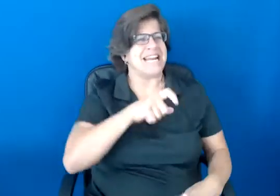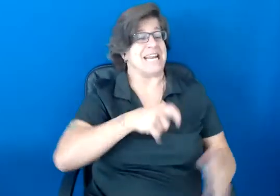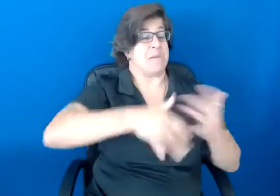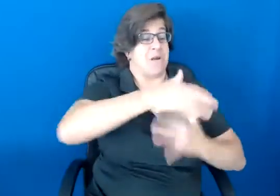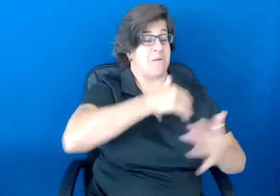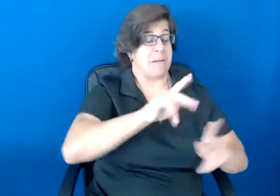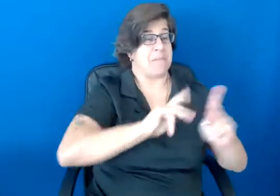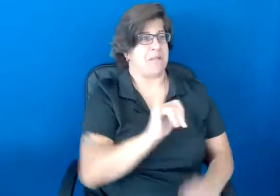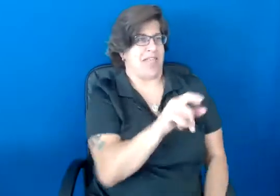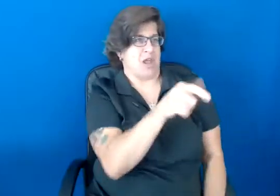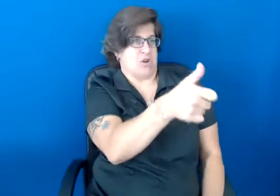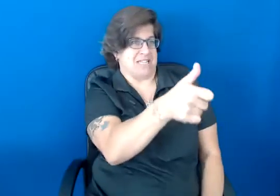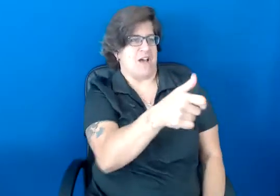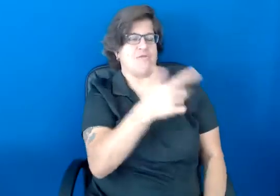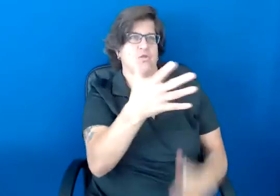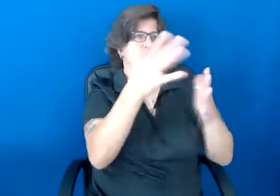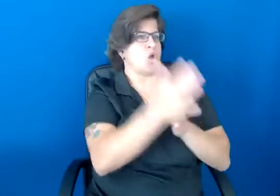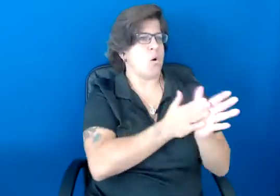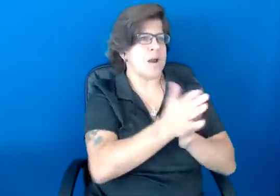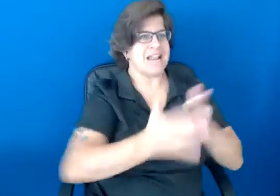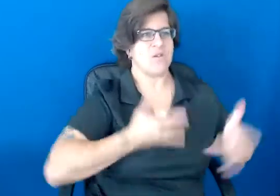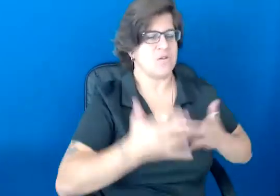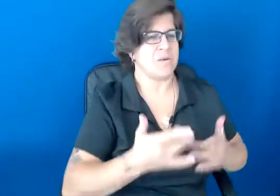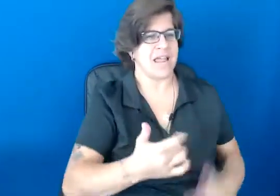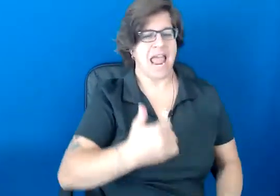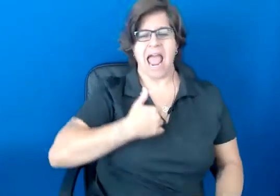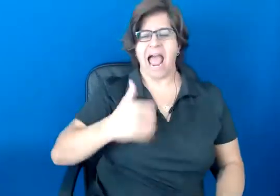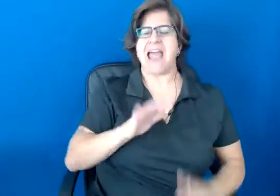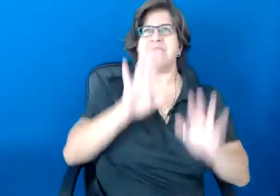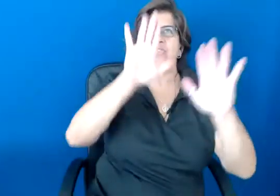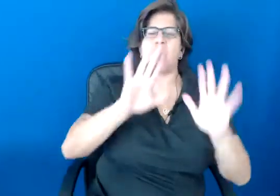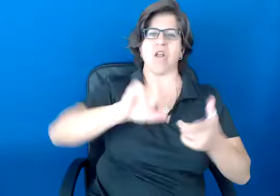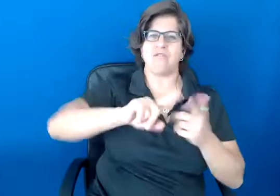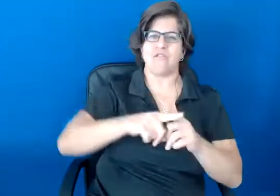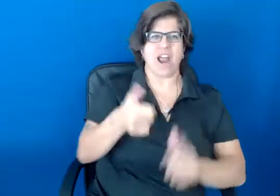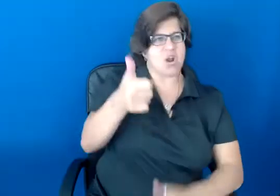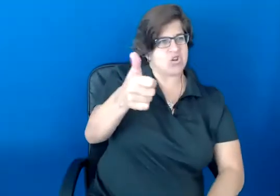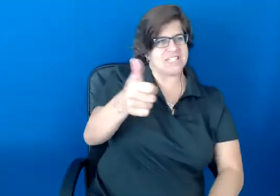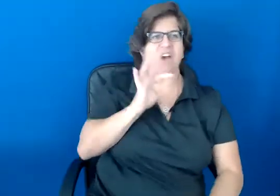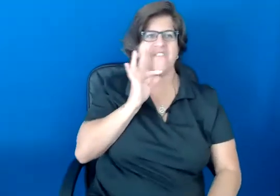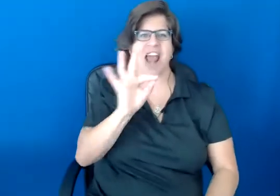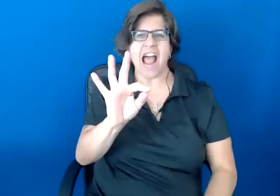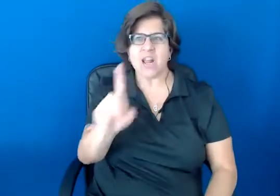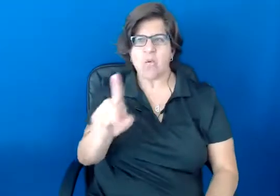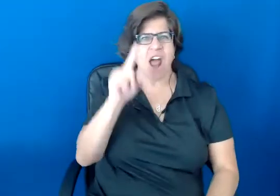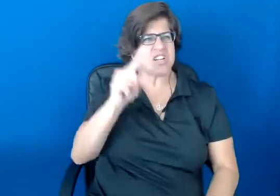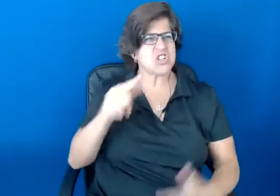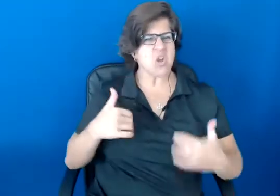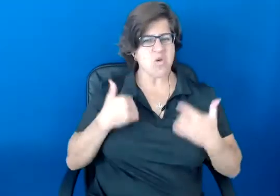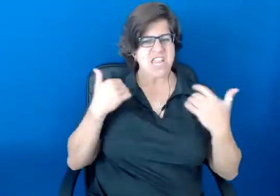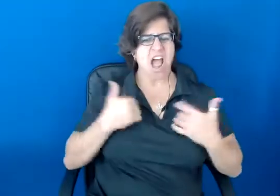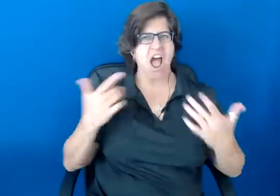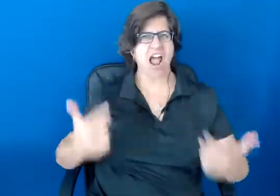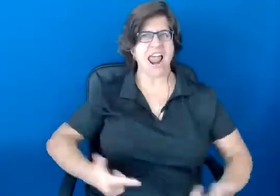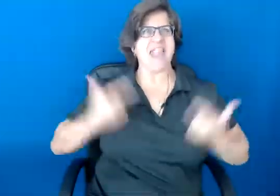who, like you, who are so enthusiastic. I have a wonderful friend who's 91, and she's so young and alive.